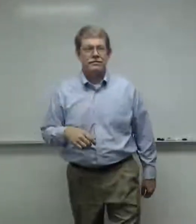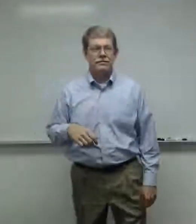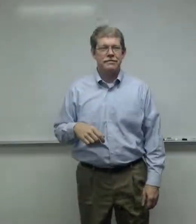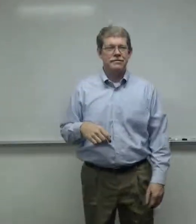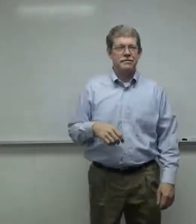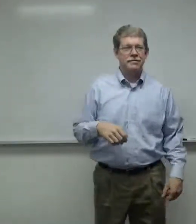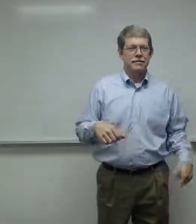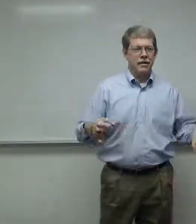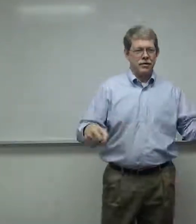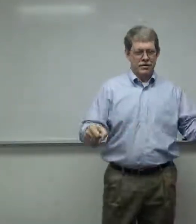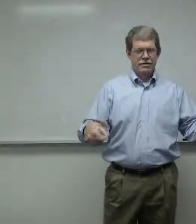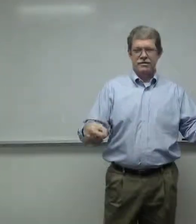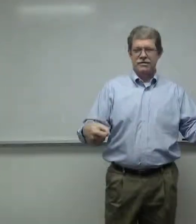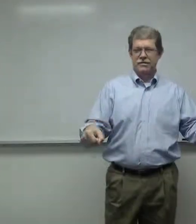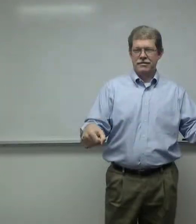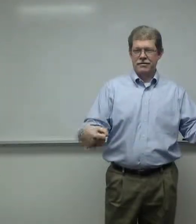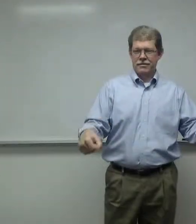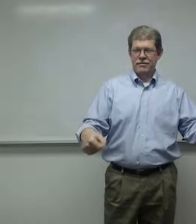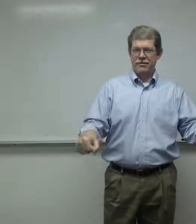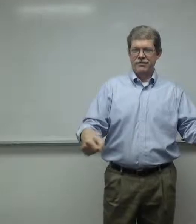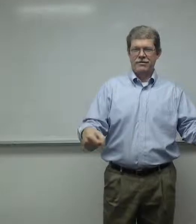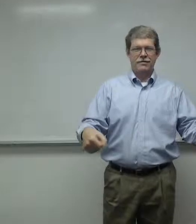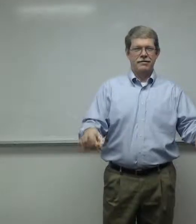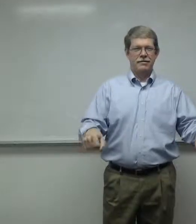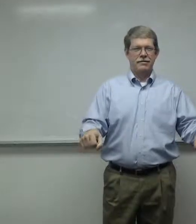can play. Okay.